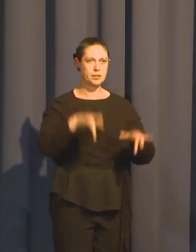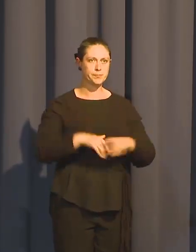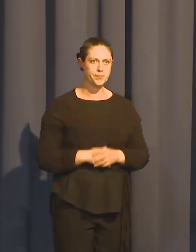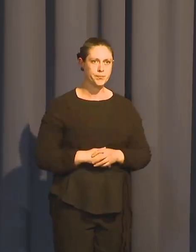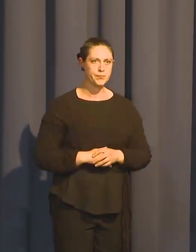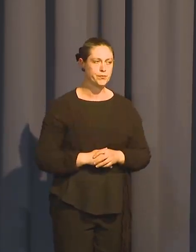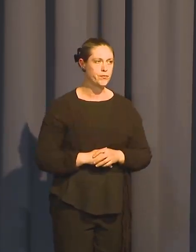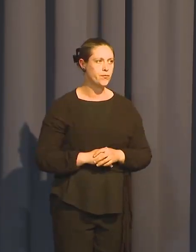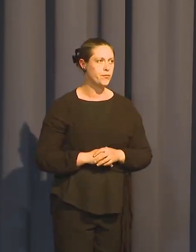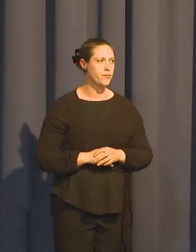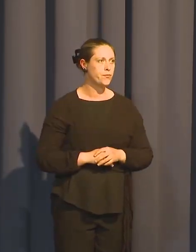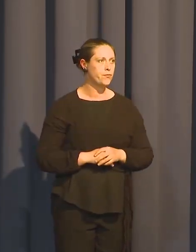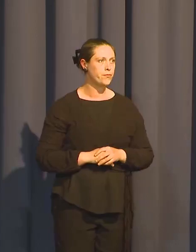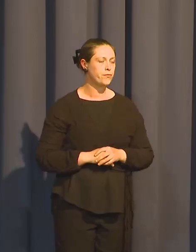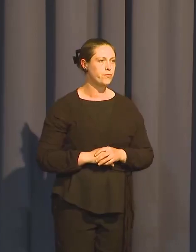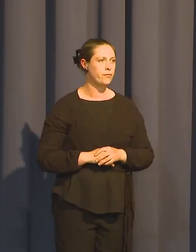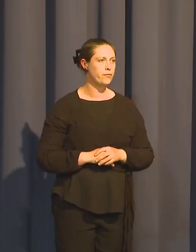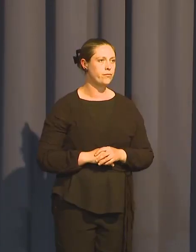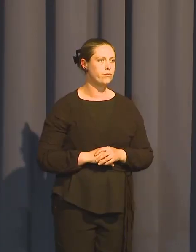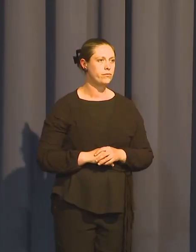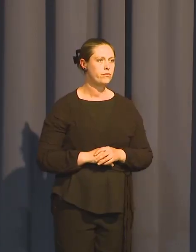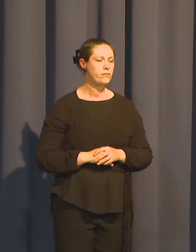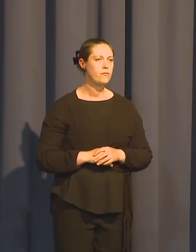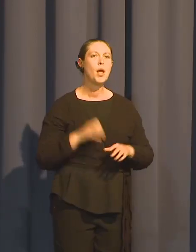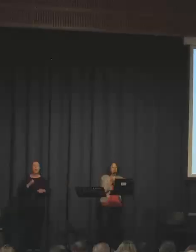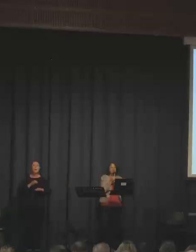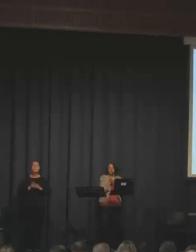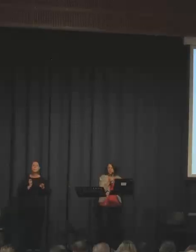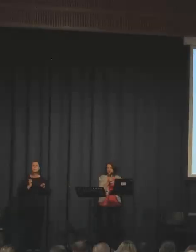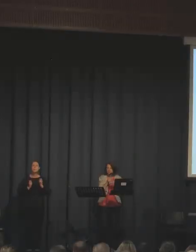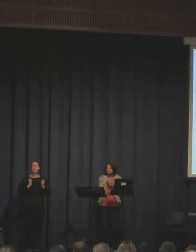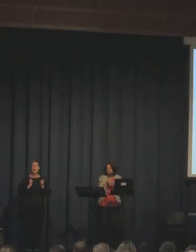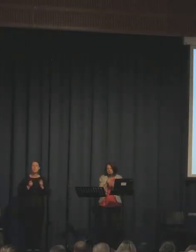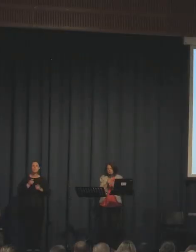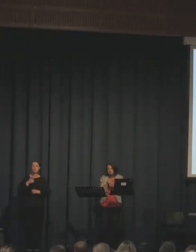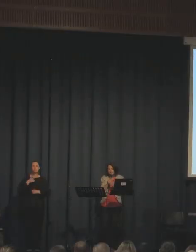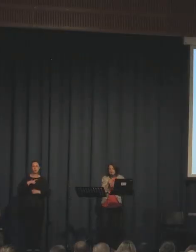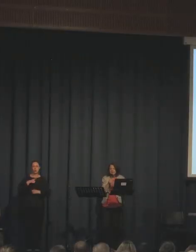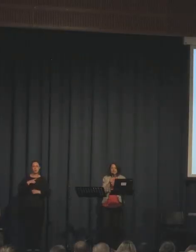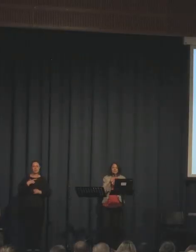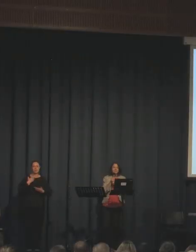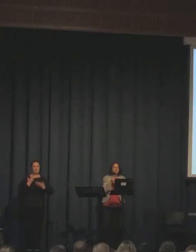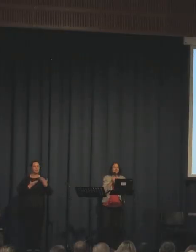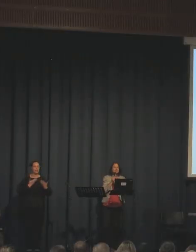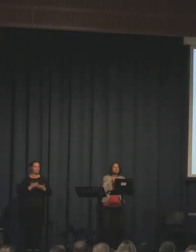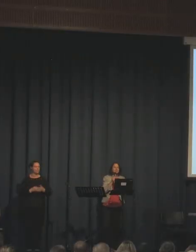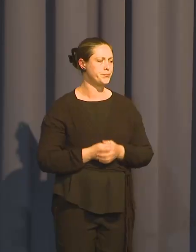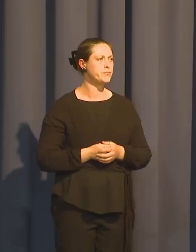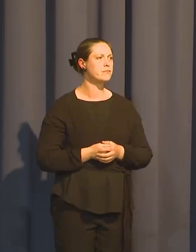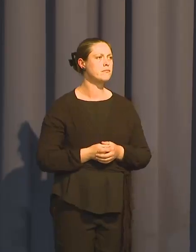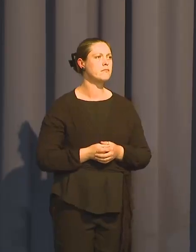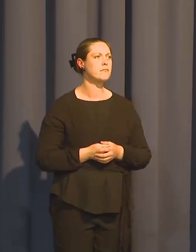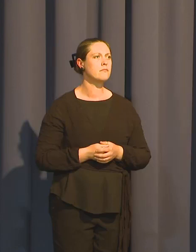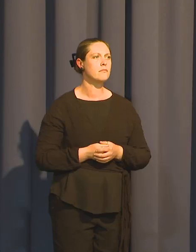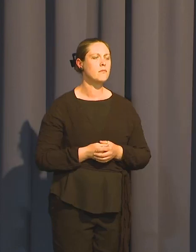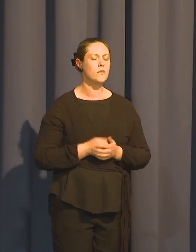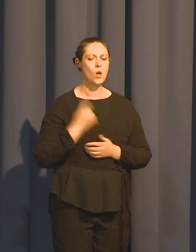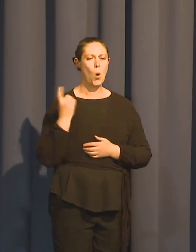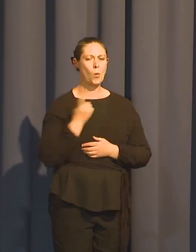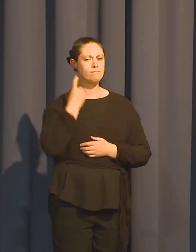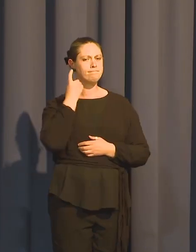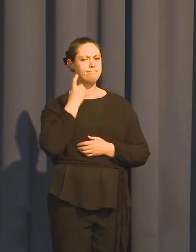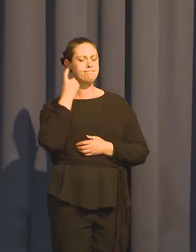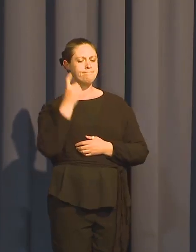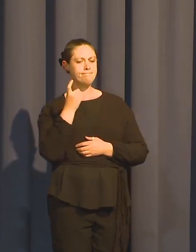Okay, so now if we go back to the purpose of the blood test. So we, like you, were concerned that exposure to these